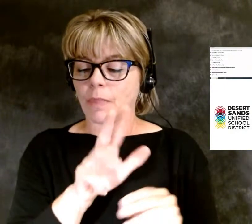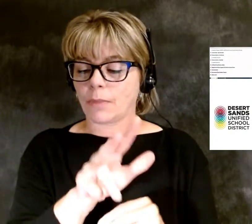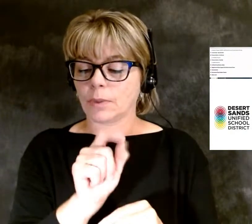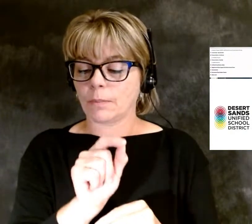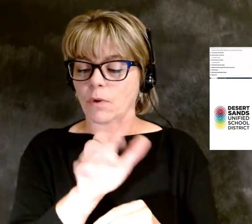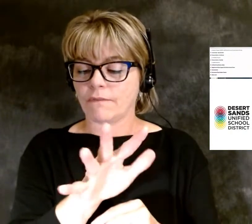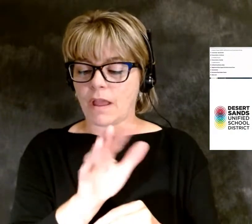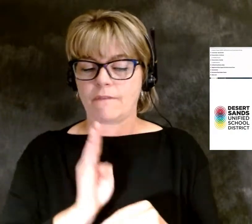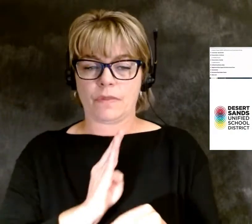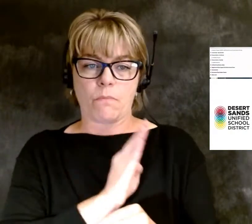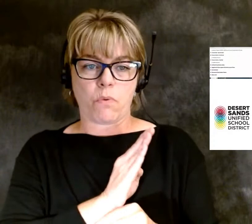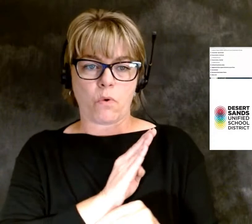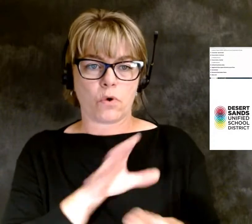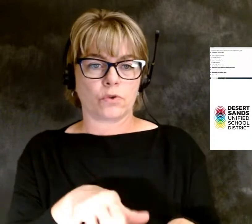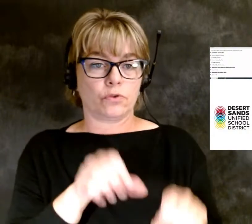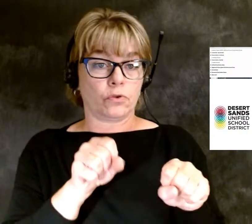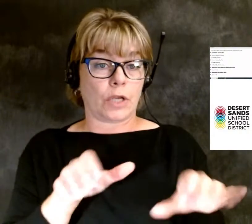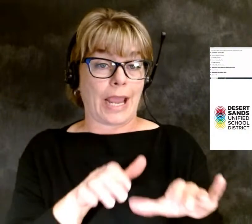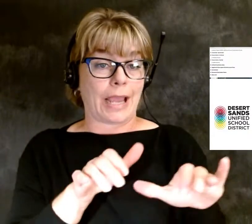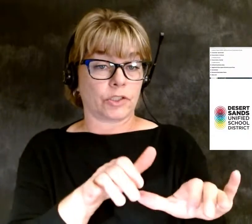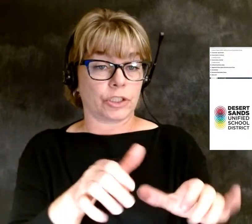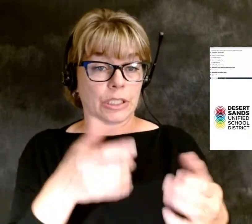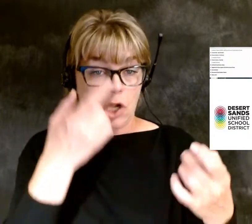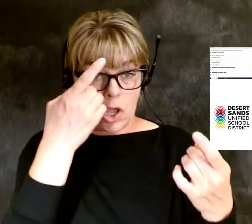on settlement claim number